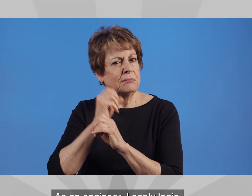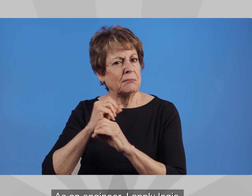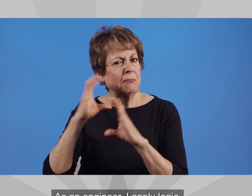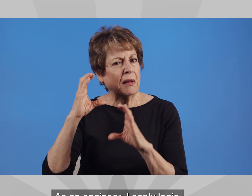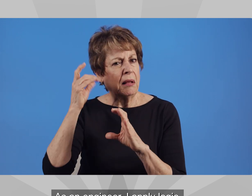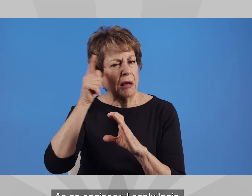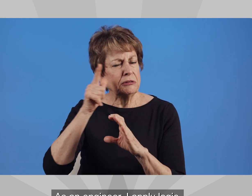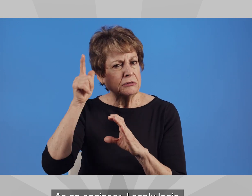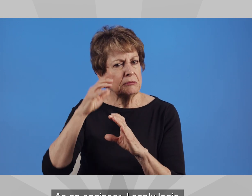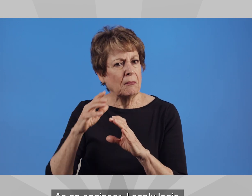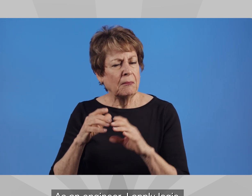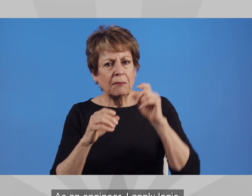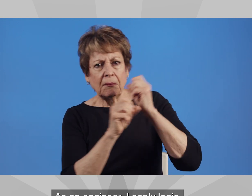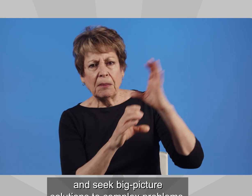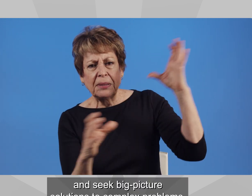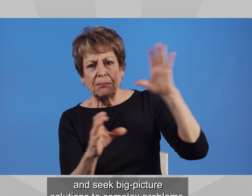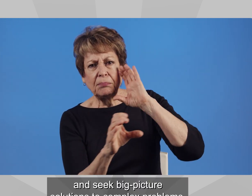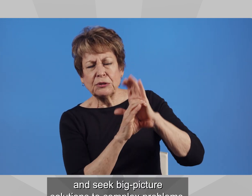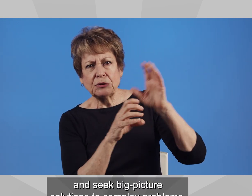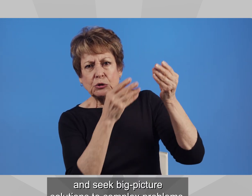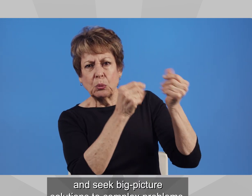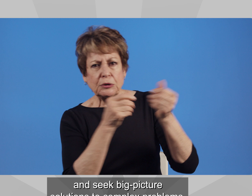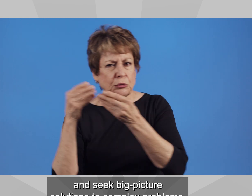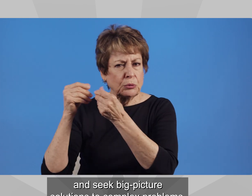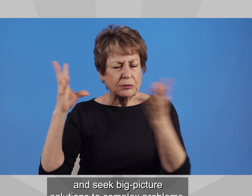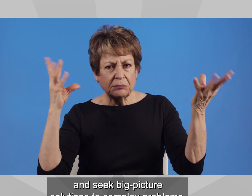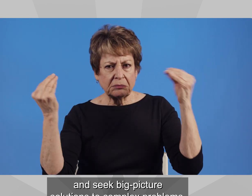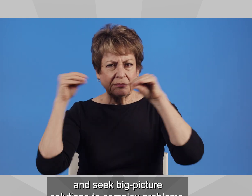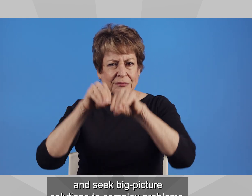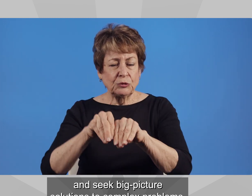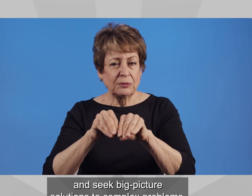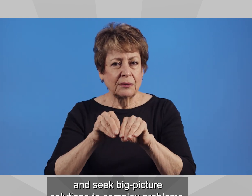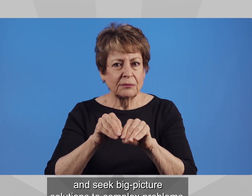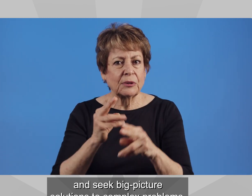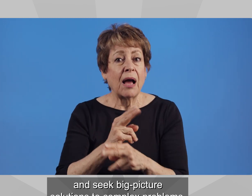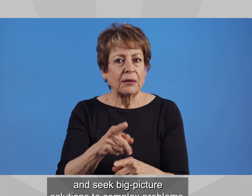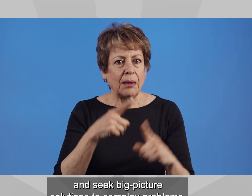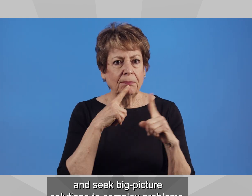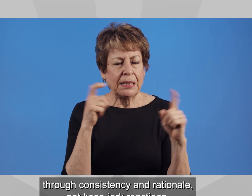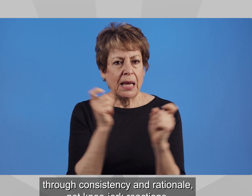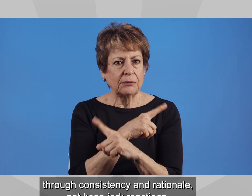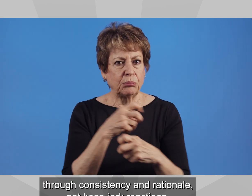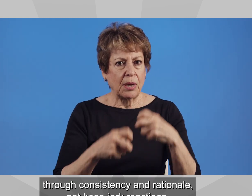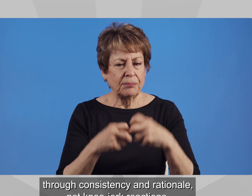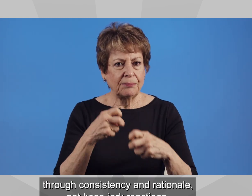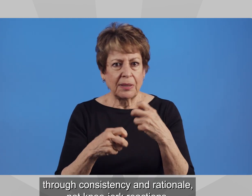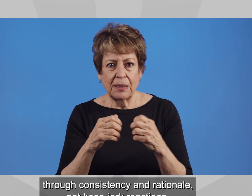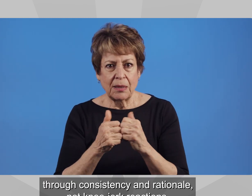As an engineer, I apply logic and seek big-picture solutions to complex problems